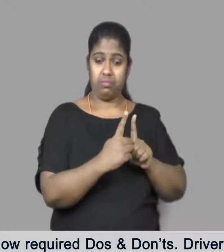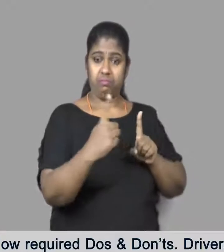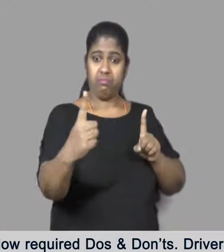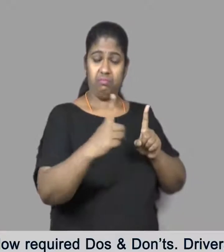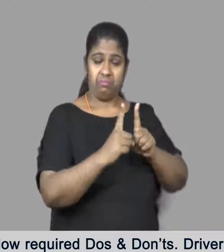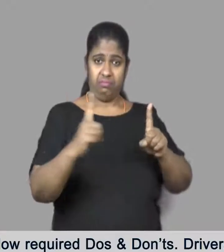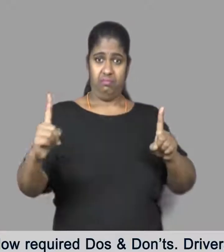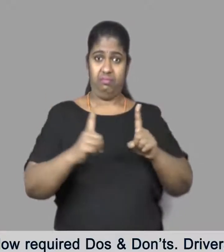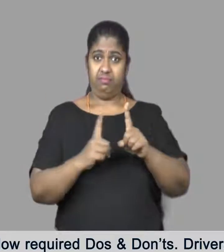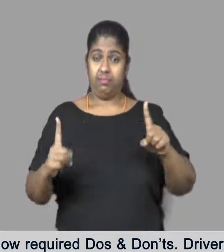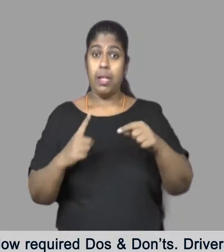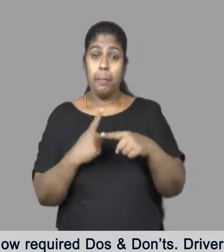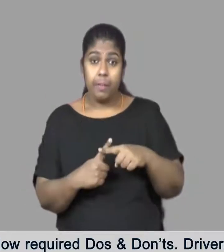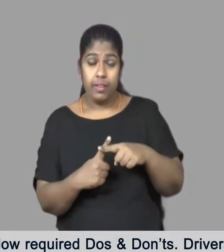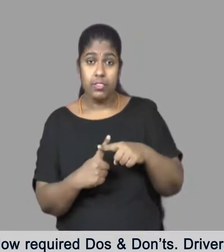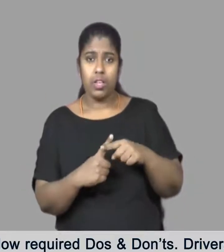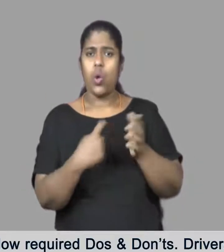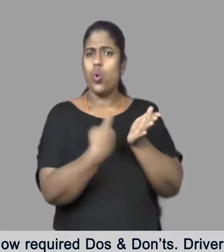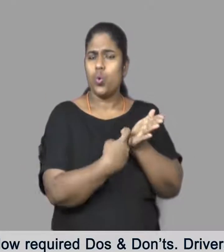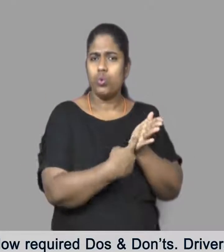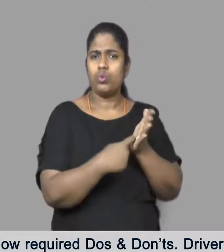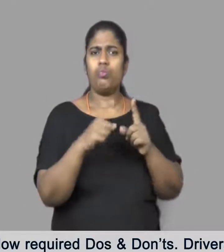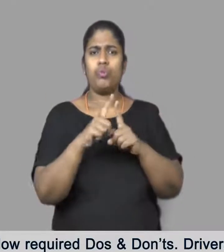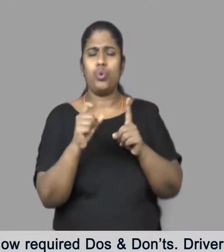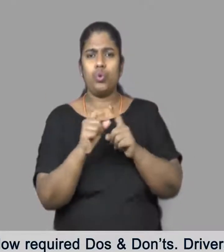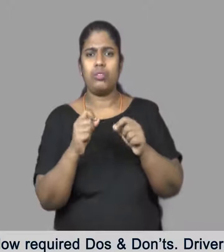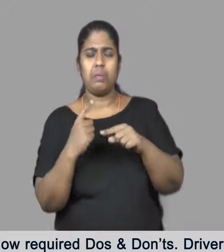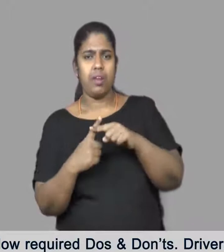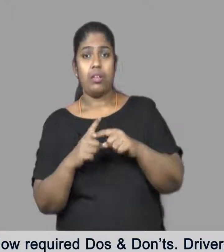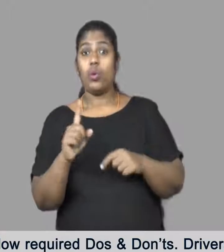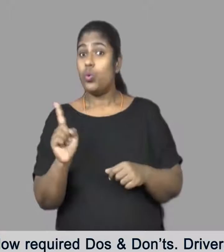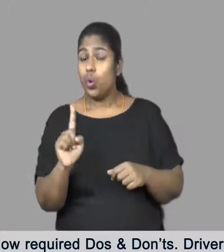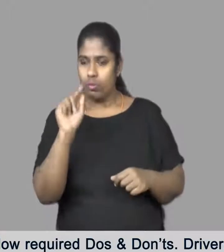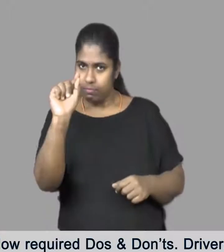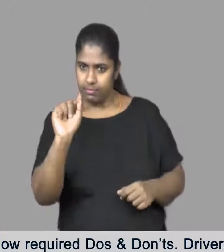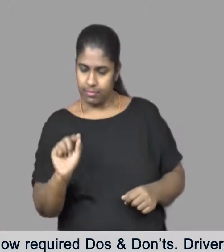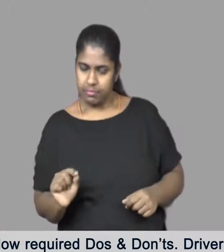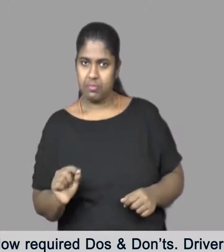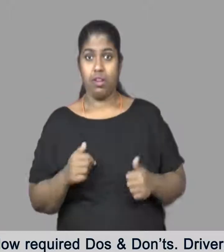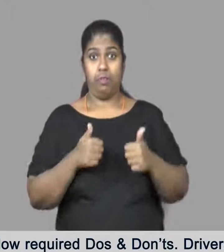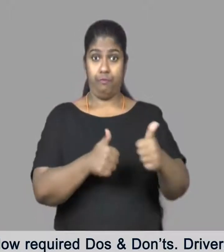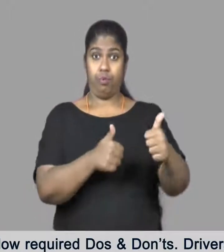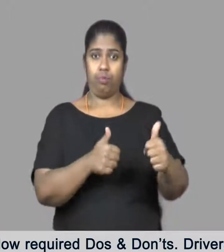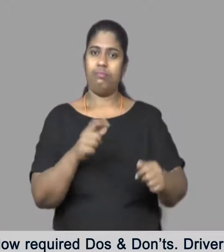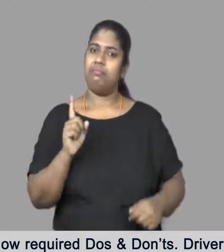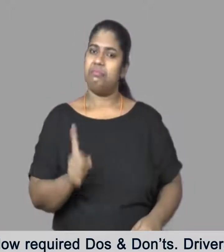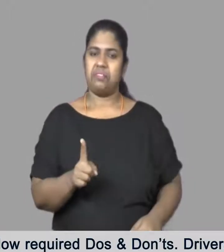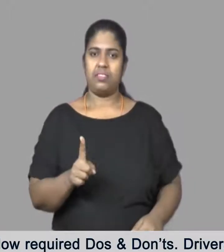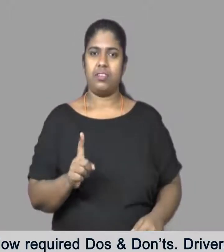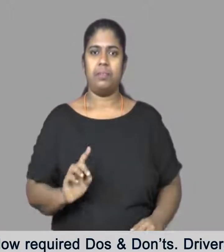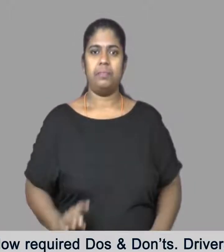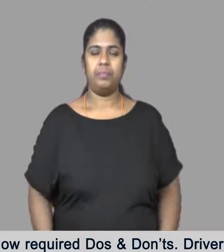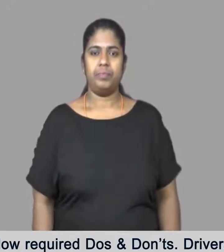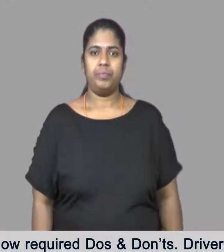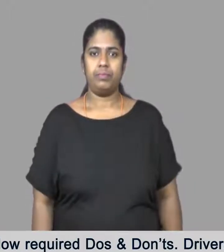Drivers to maintain social distancing and follow required do's and